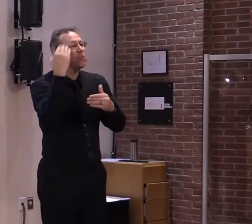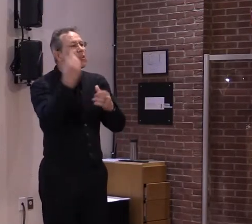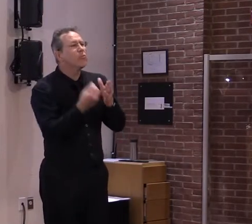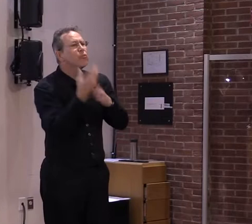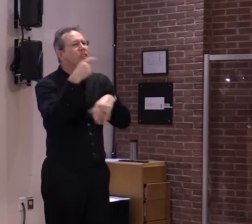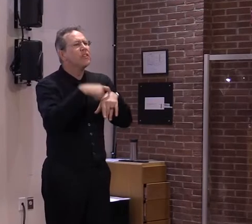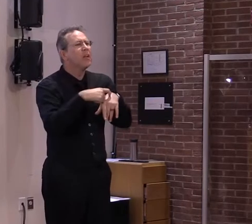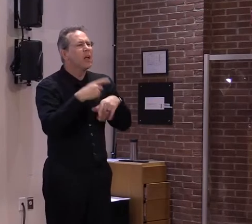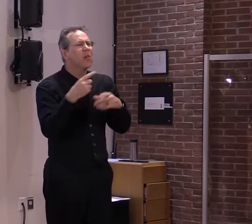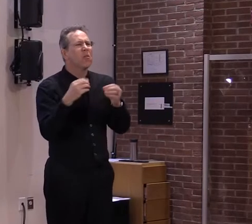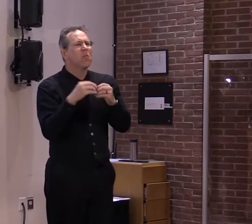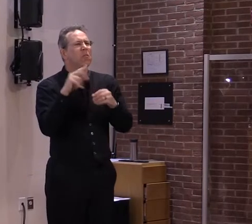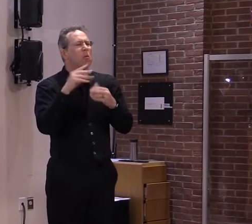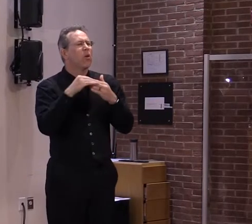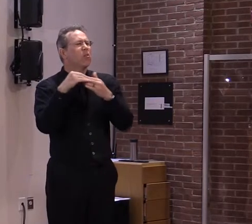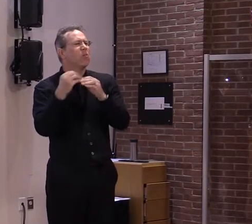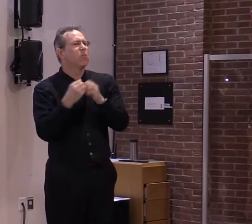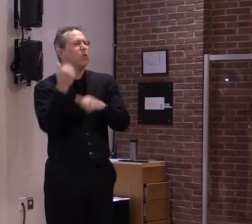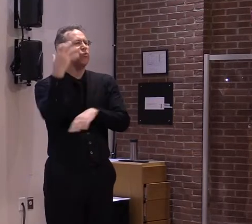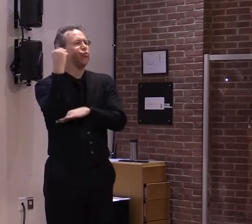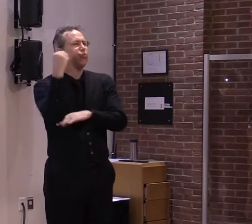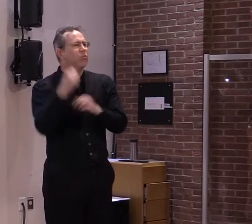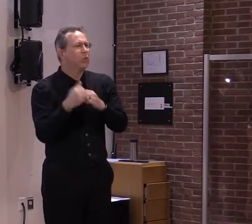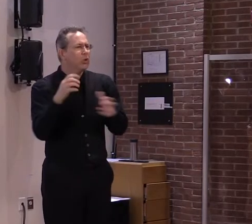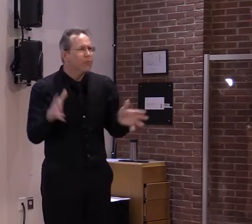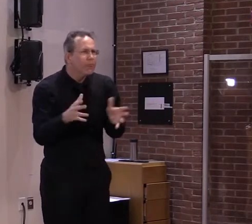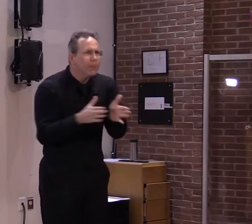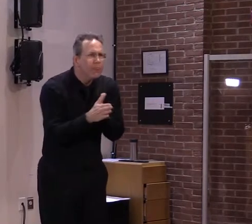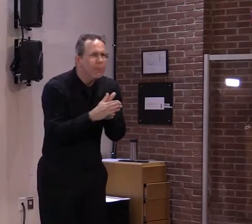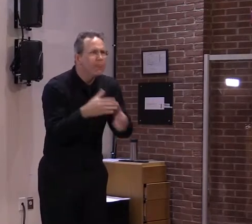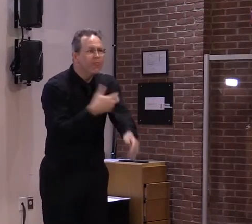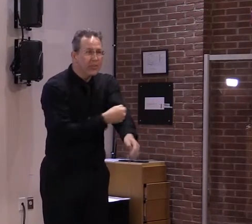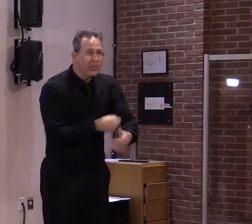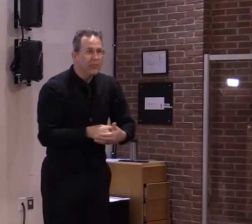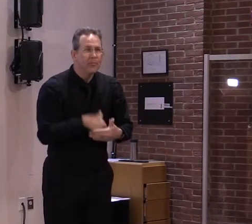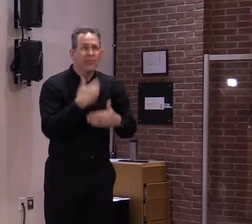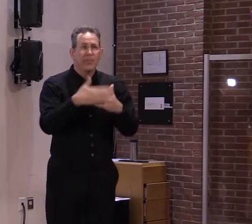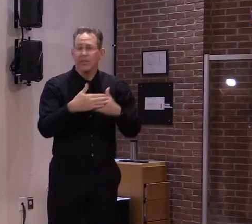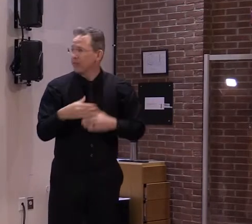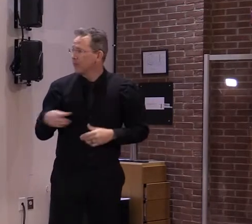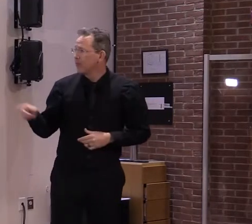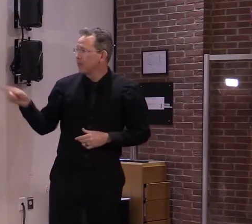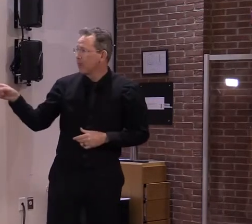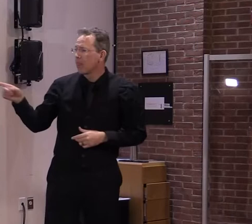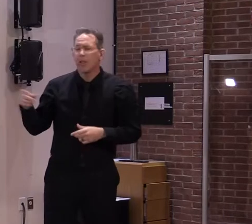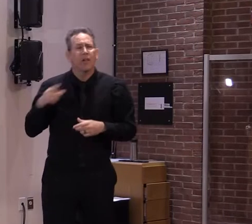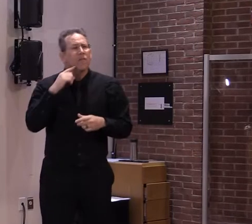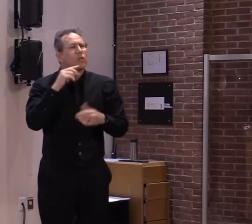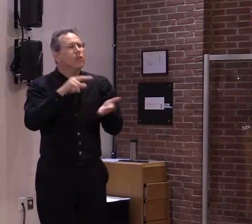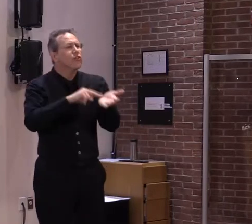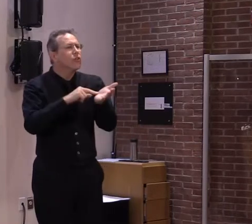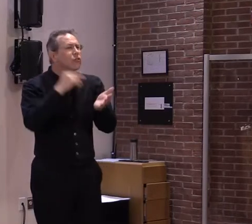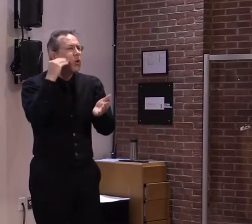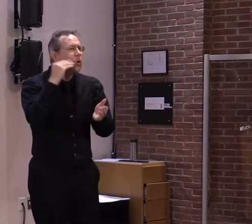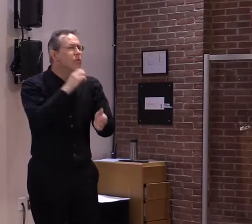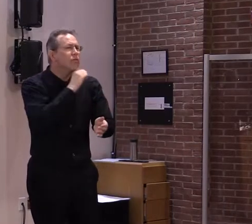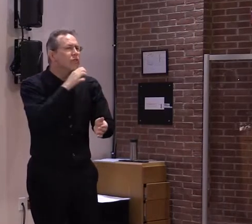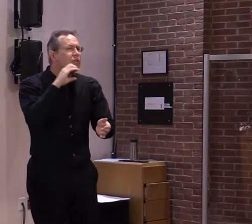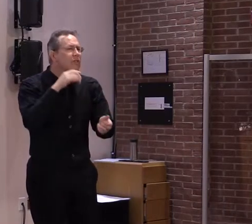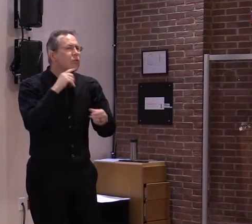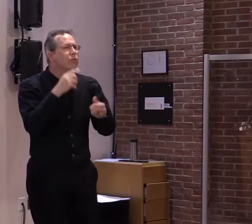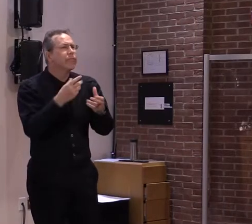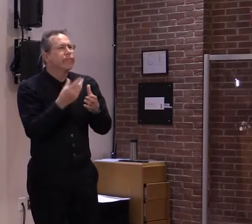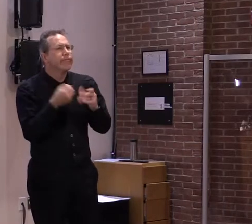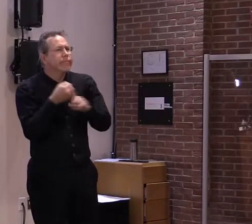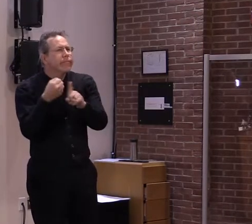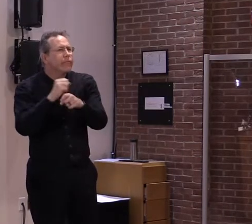us. Our cases among long-term care facility residents continue to be low. This week we retired four